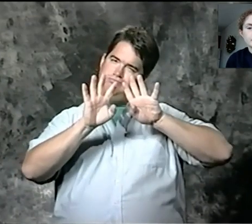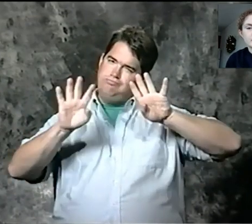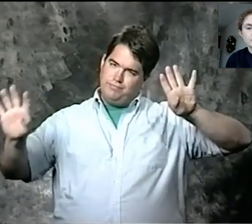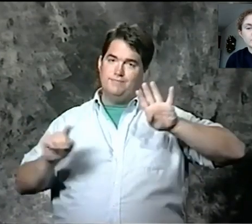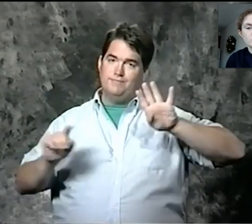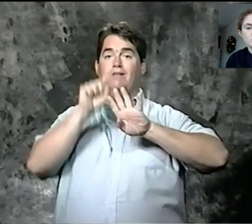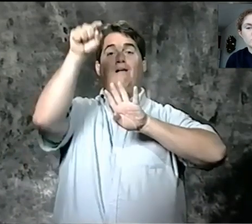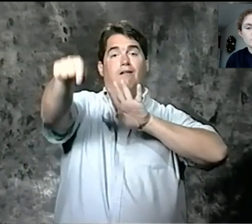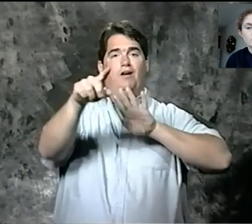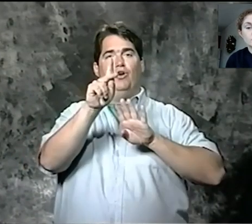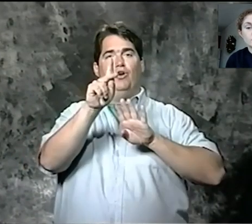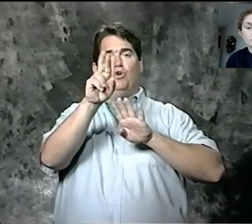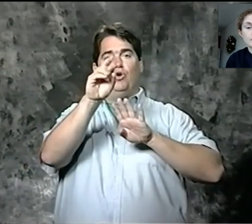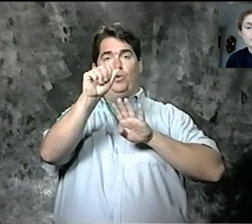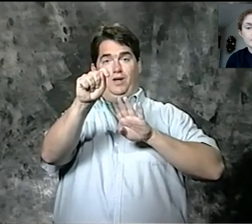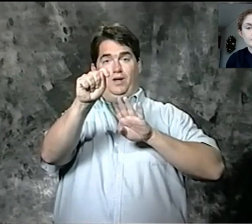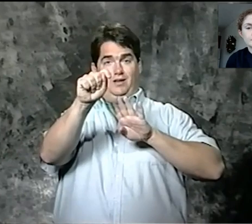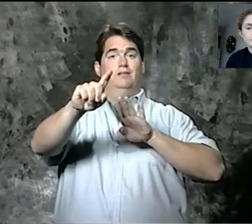There was a bunch of soldiers lined up.